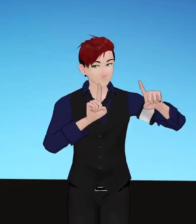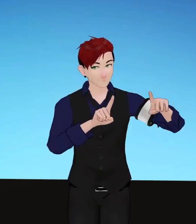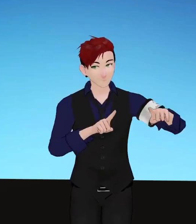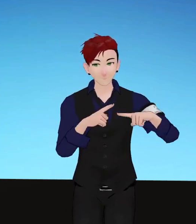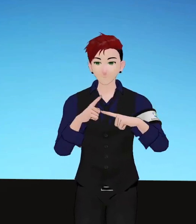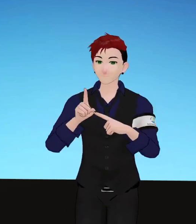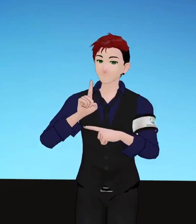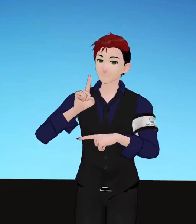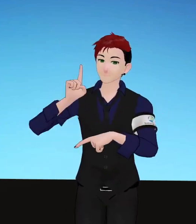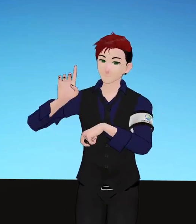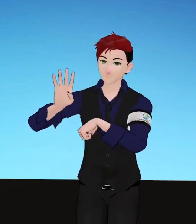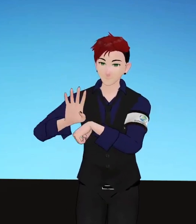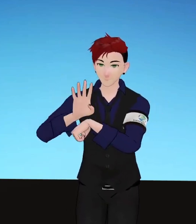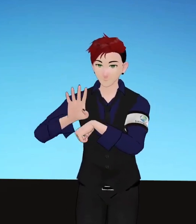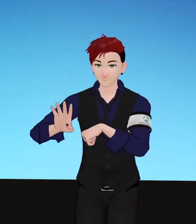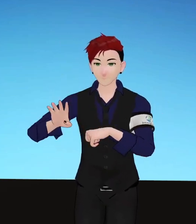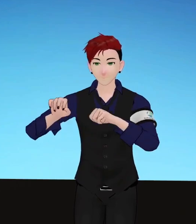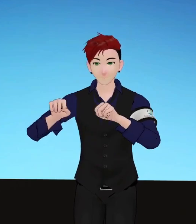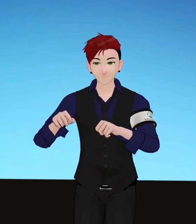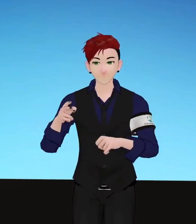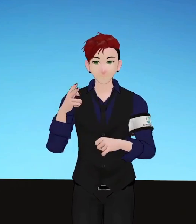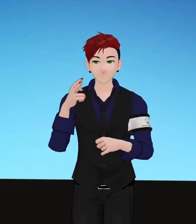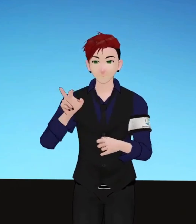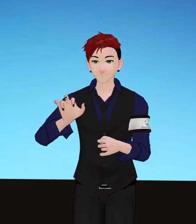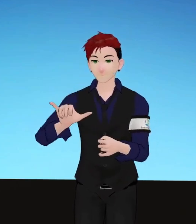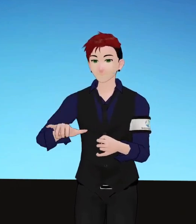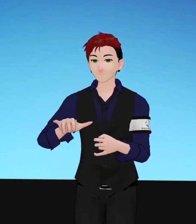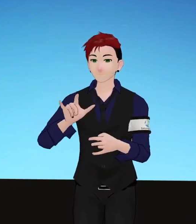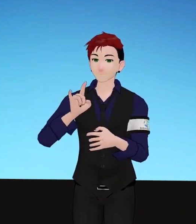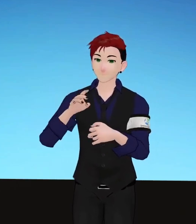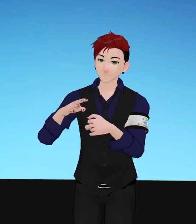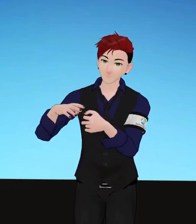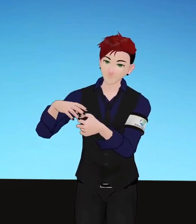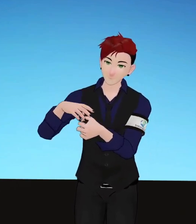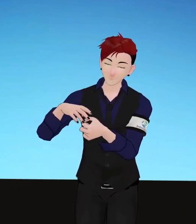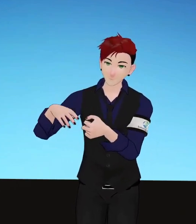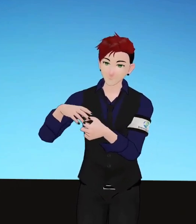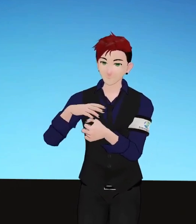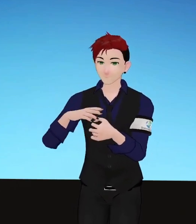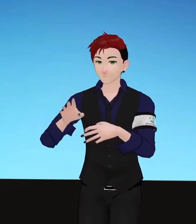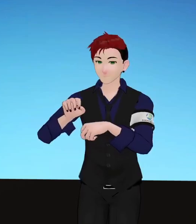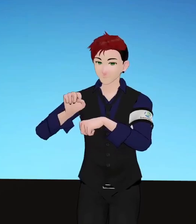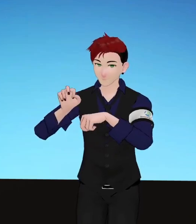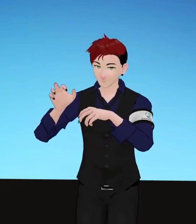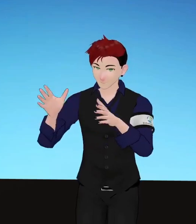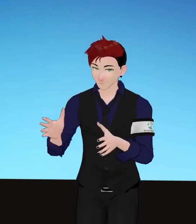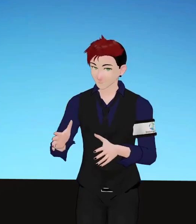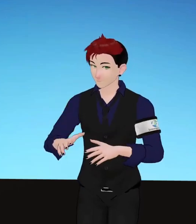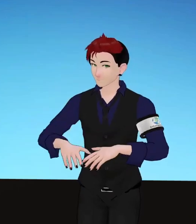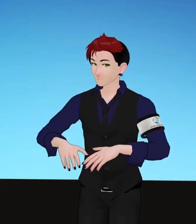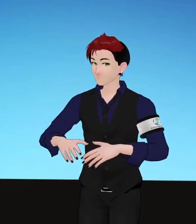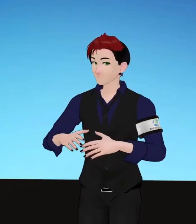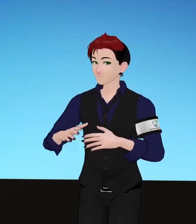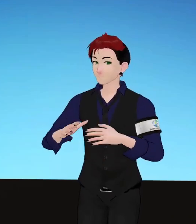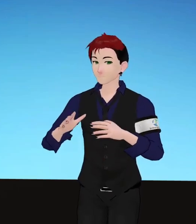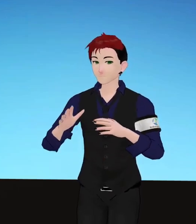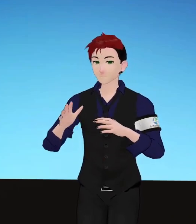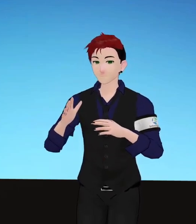in action the locals, the workers there, and use the language